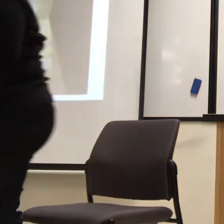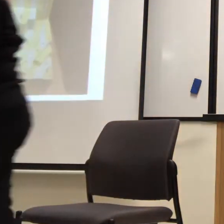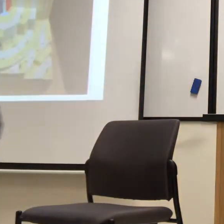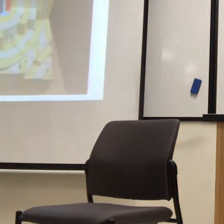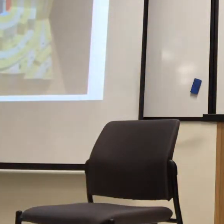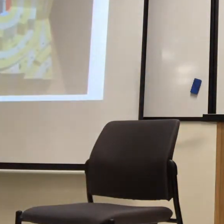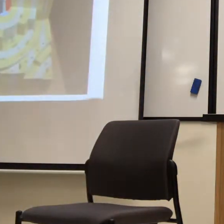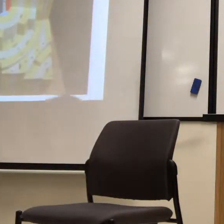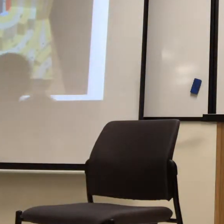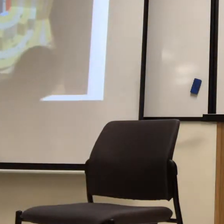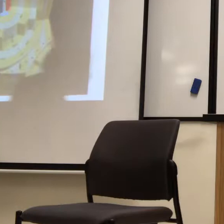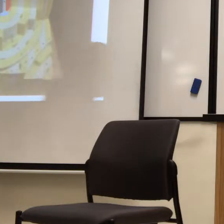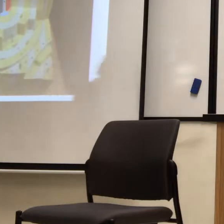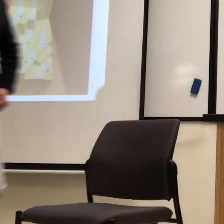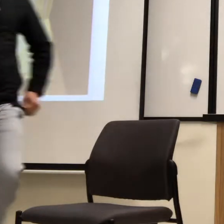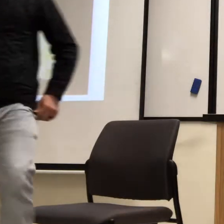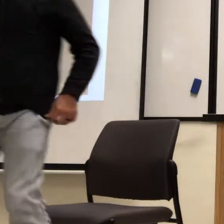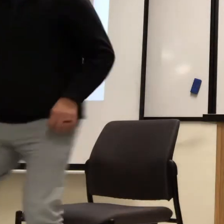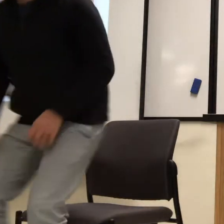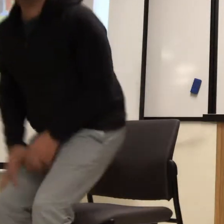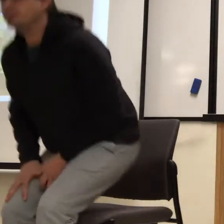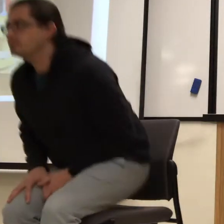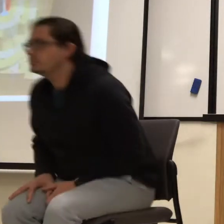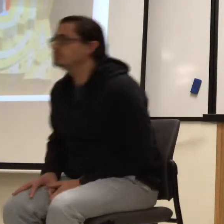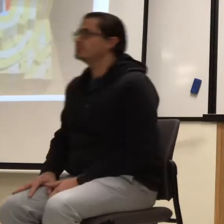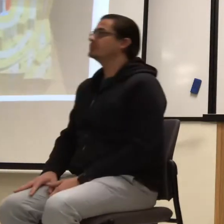for you next time. You can look at them.